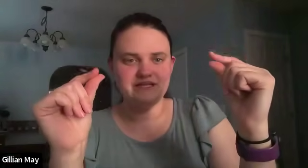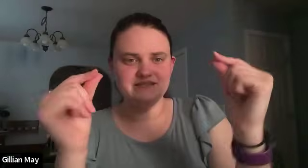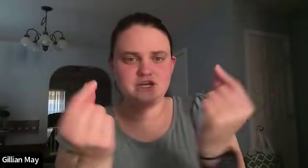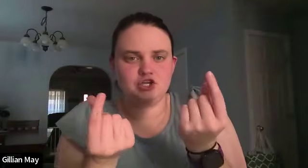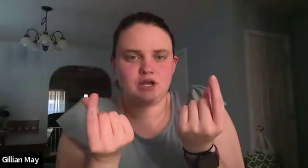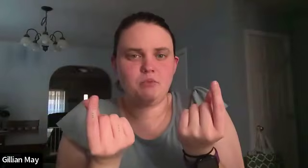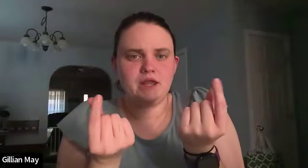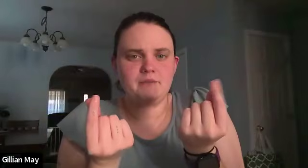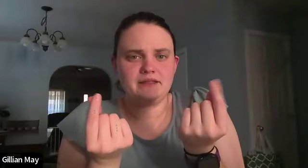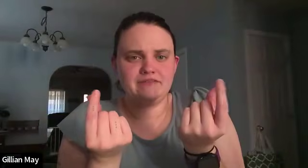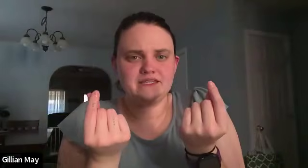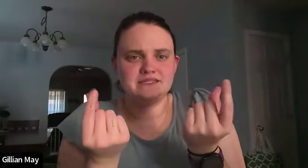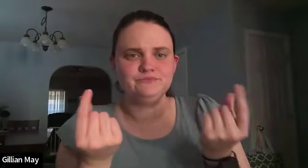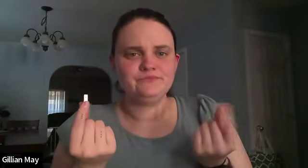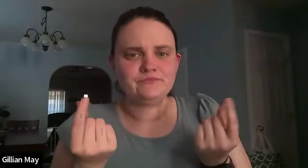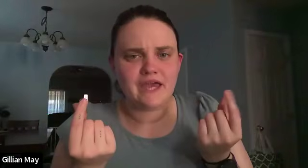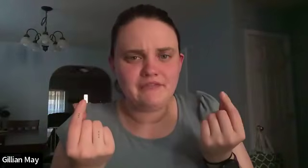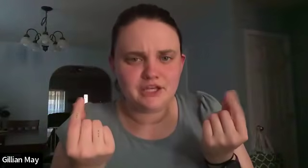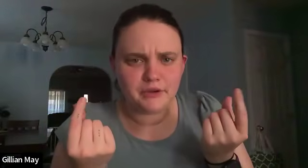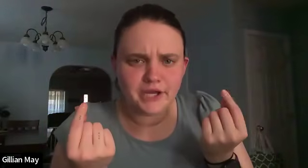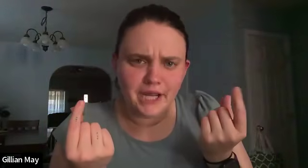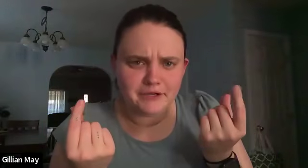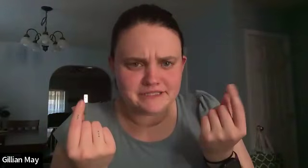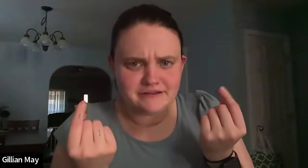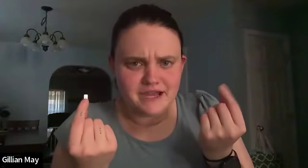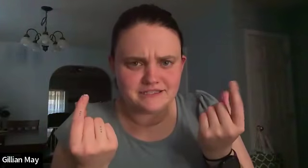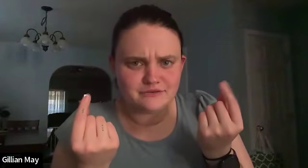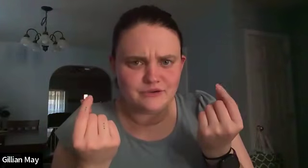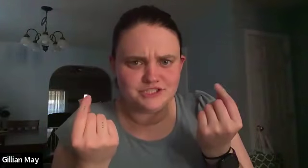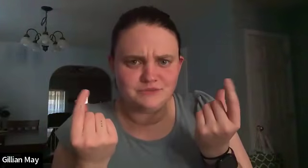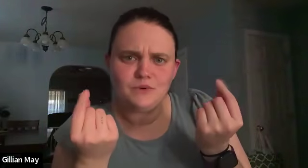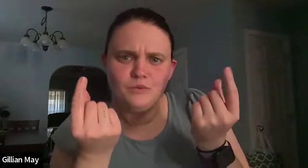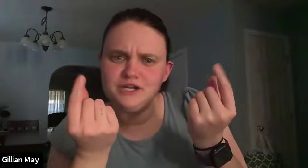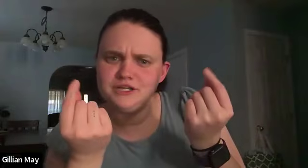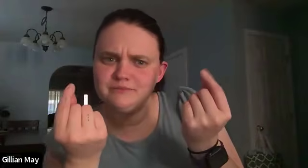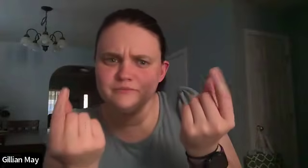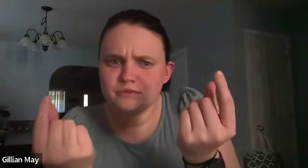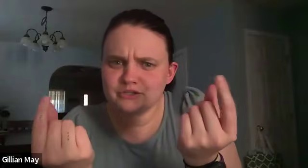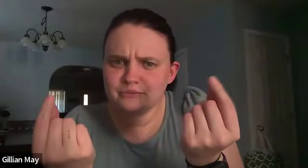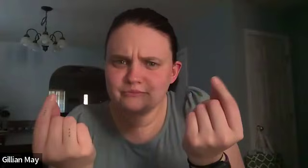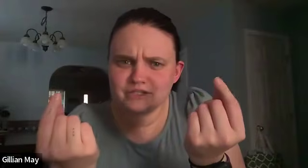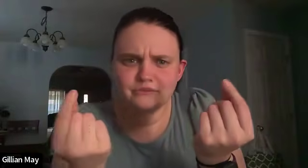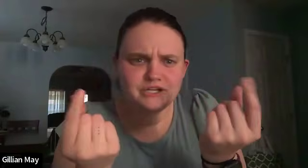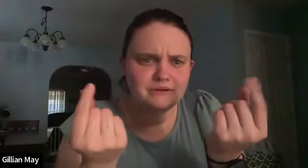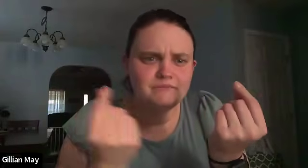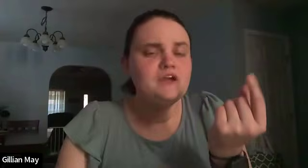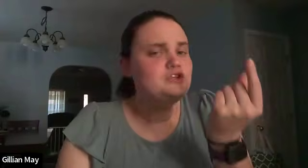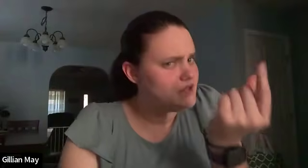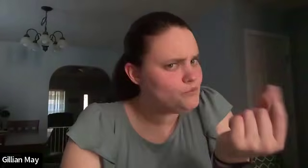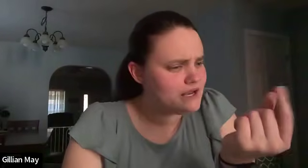20s. You're gonna point them up like this, and then you bring your eyebrows down to ask the question. What are you doing? What do? What are you doing? You can one